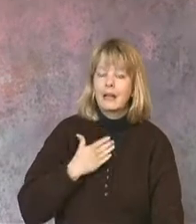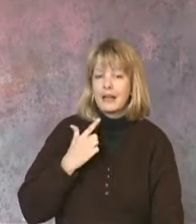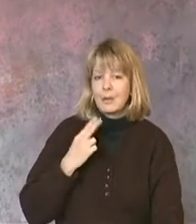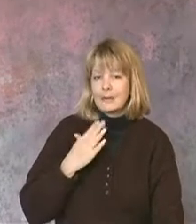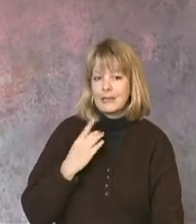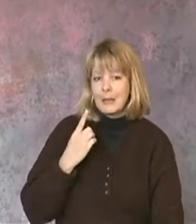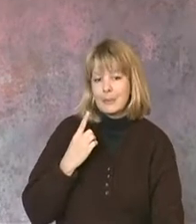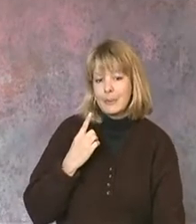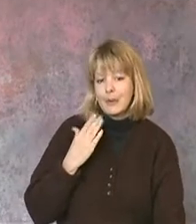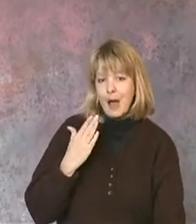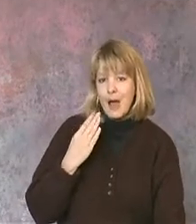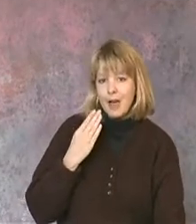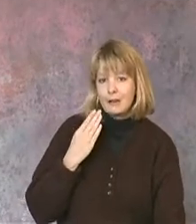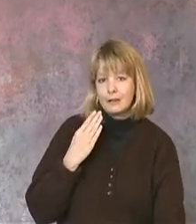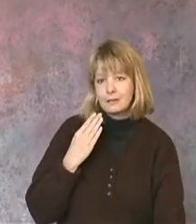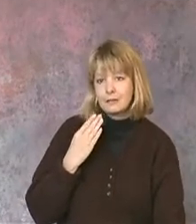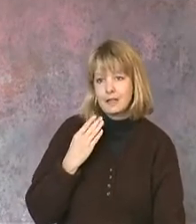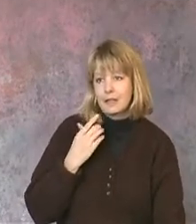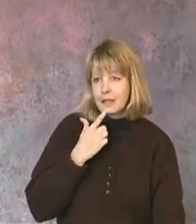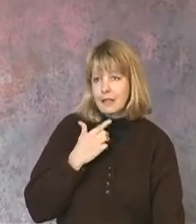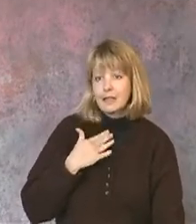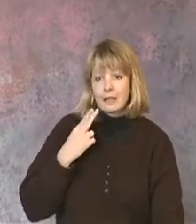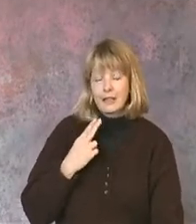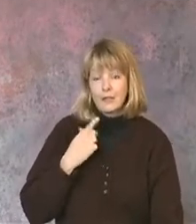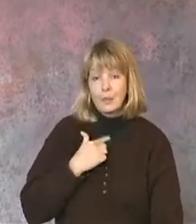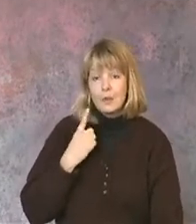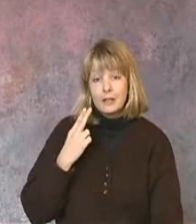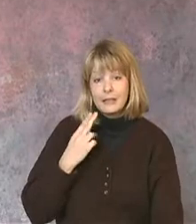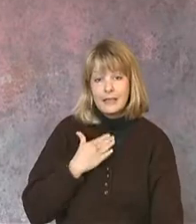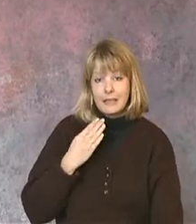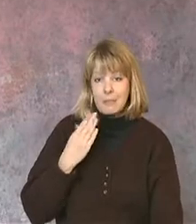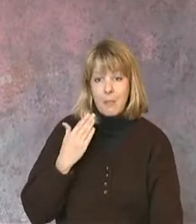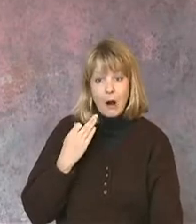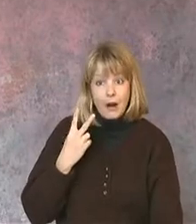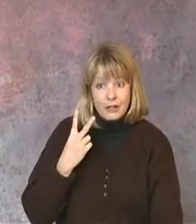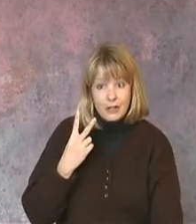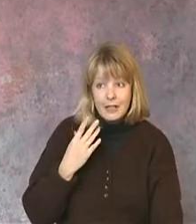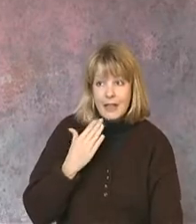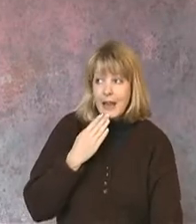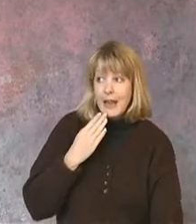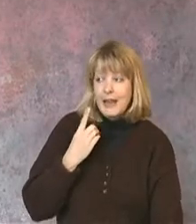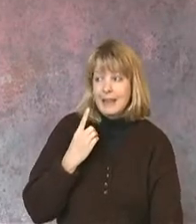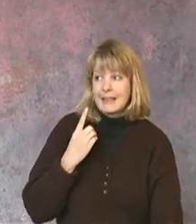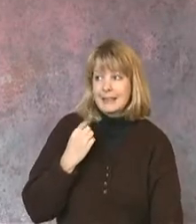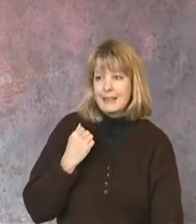I was up on Lake of the Woods in March, and